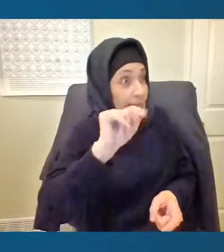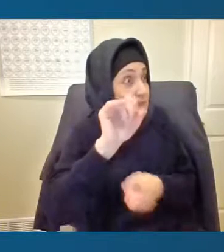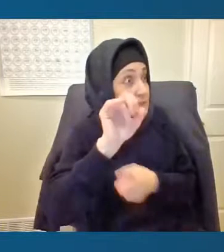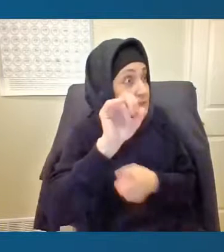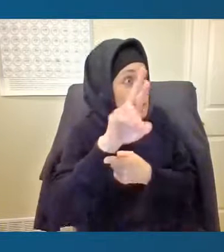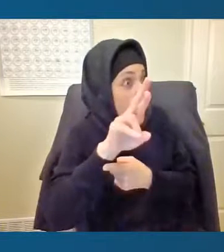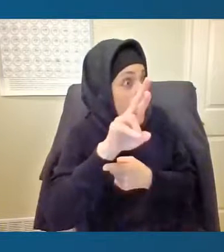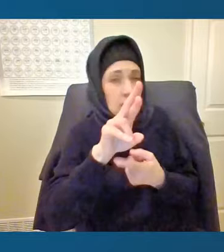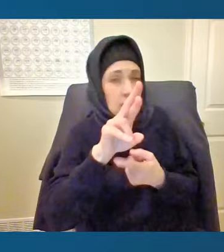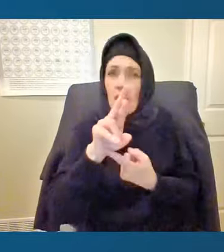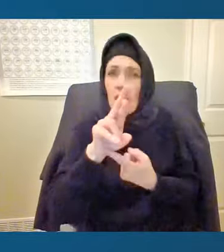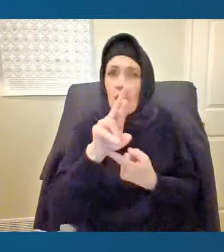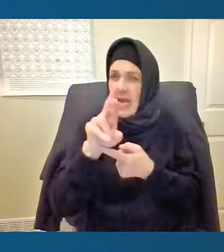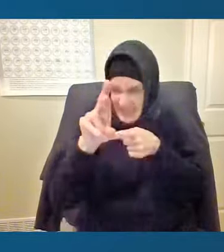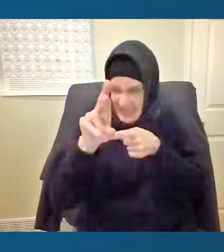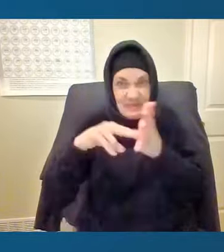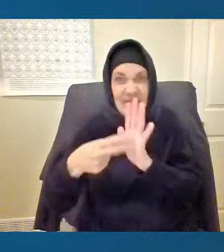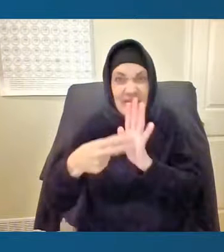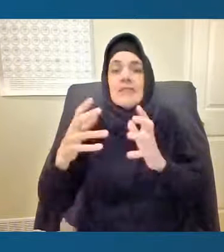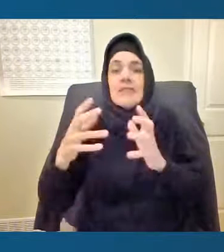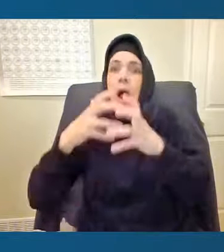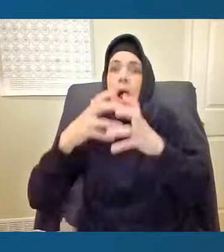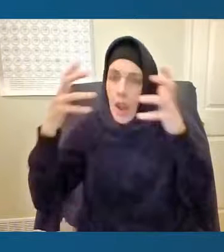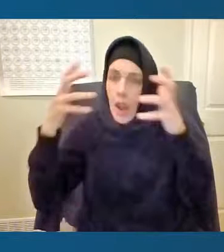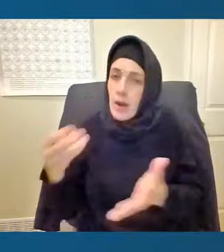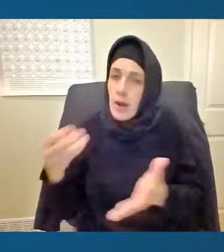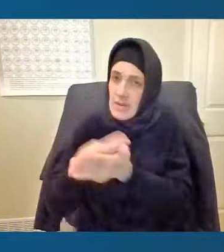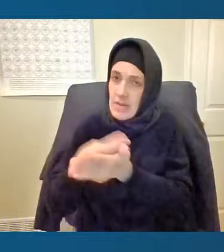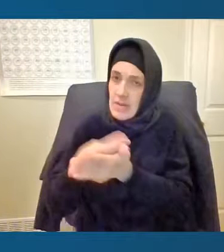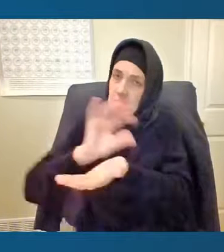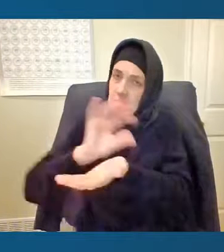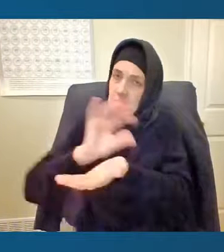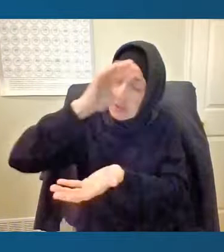large amount of money. So the verse